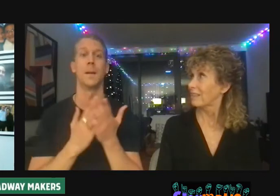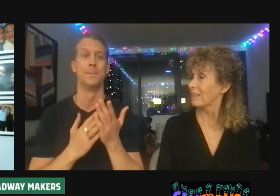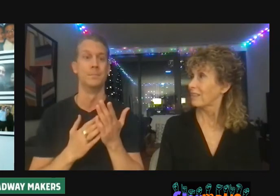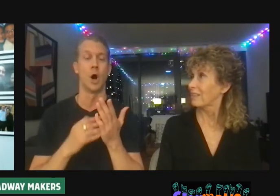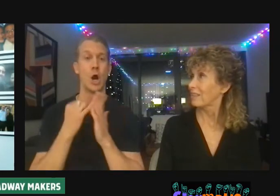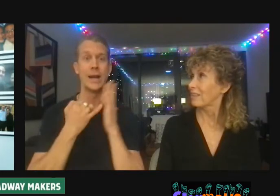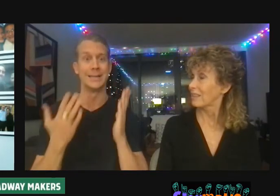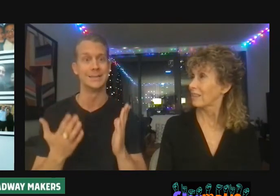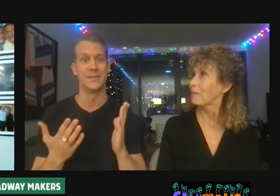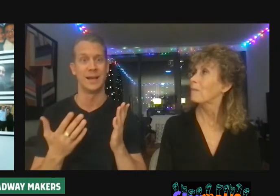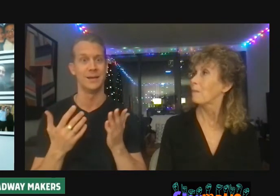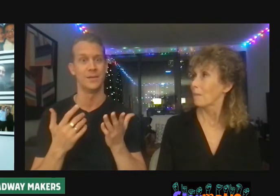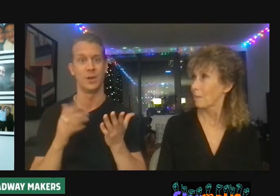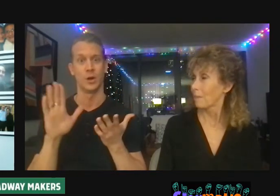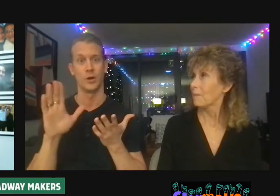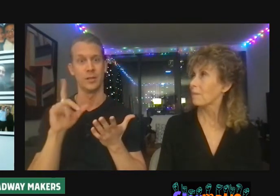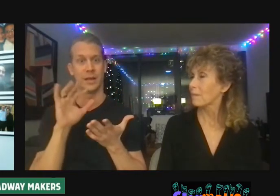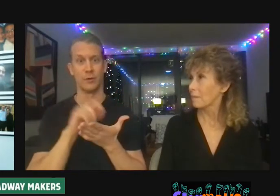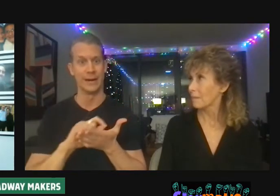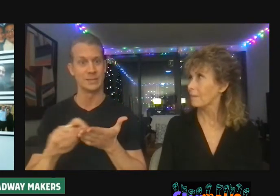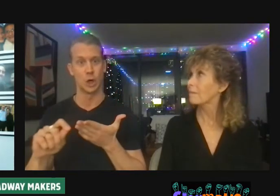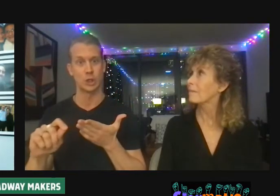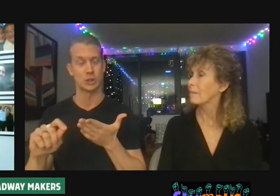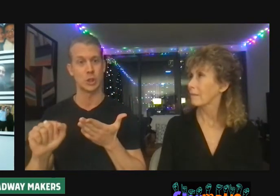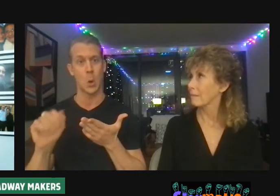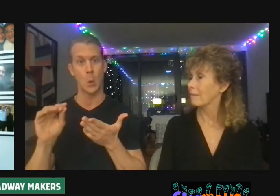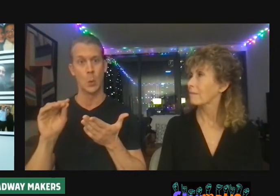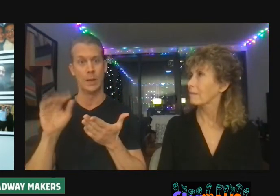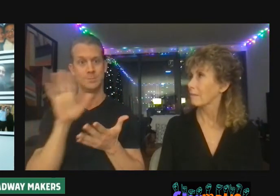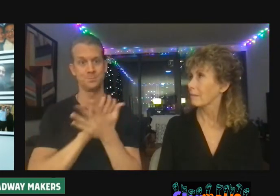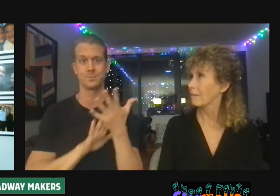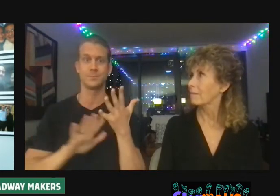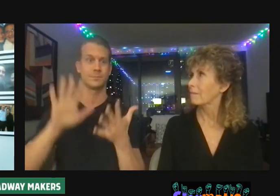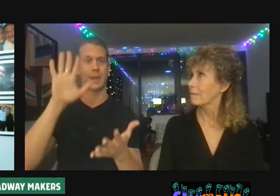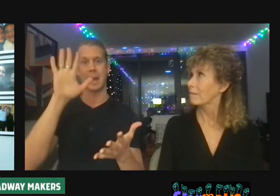there are some artists that their lyrics are so